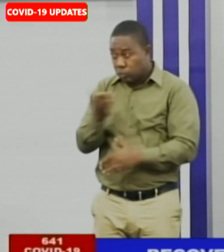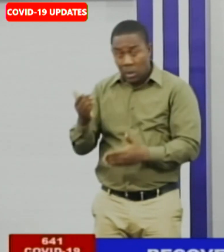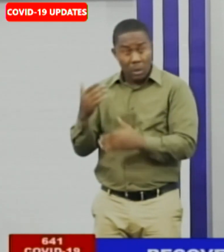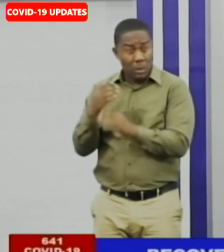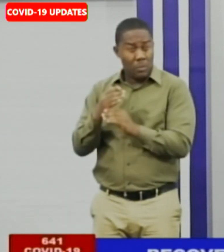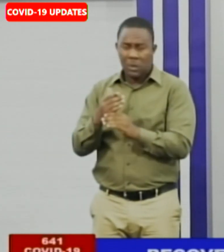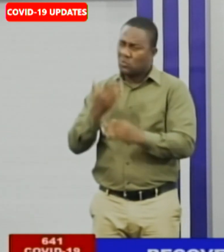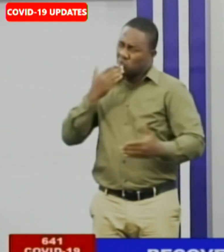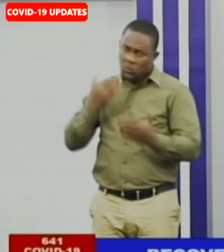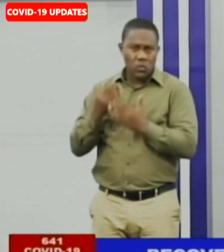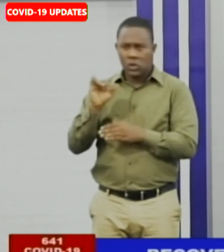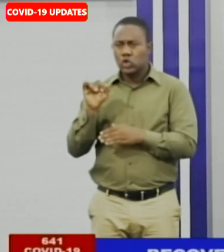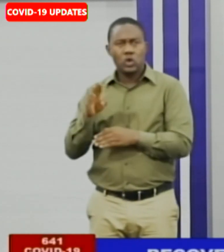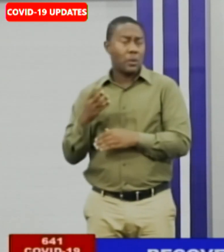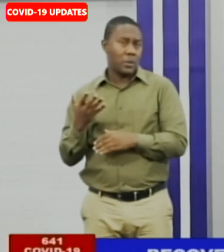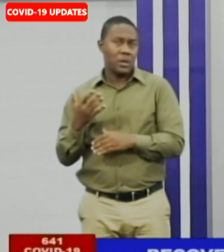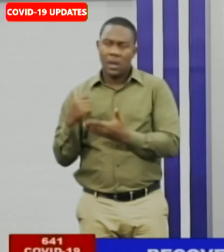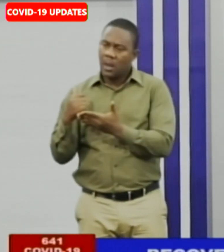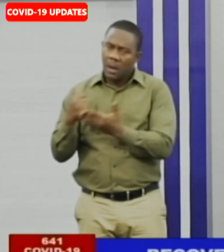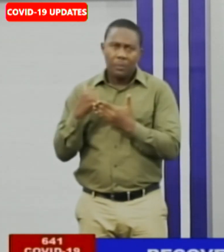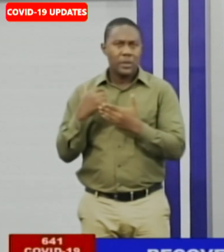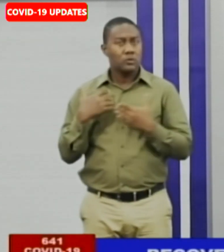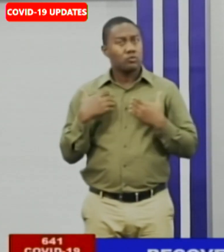and they were able to help me to go through.